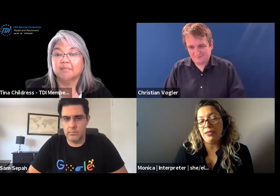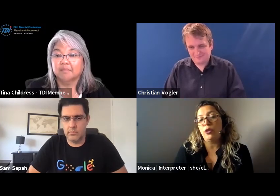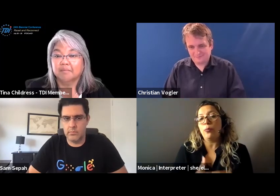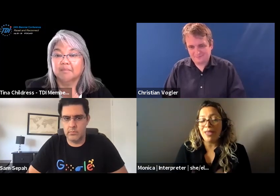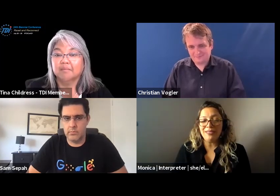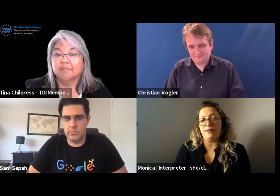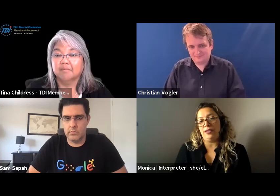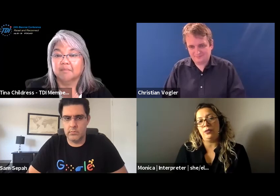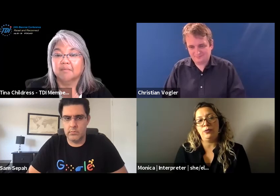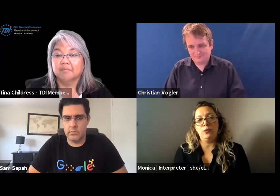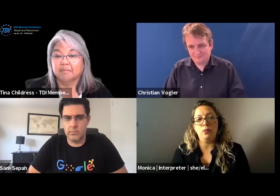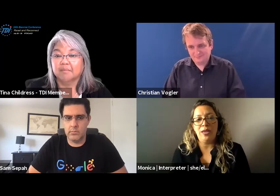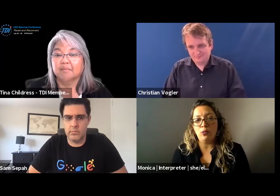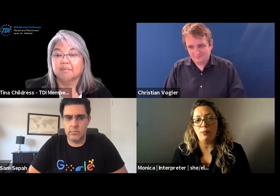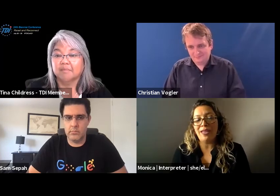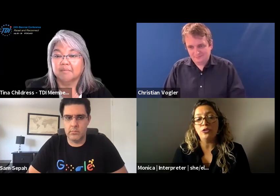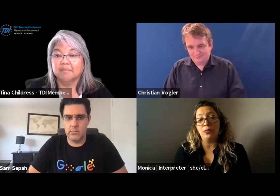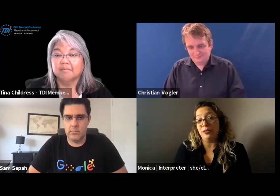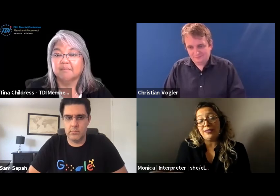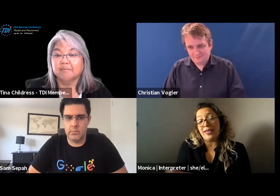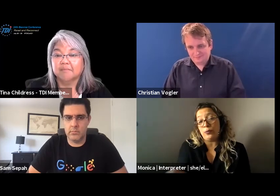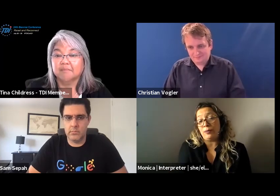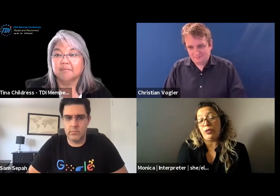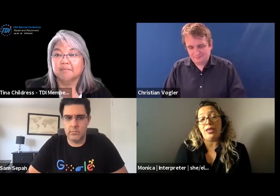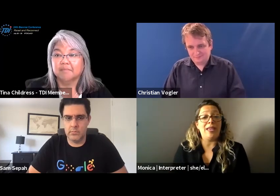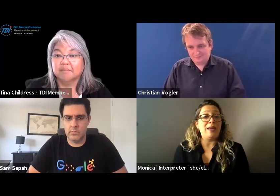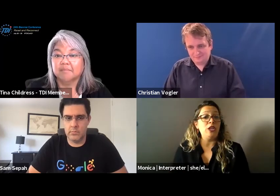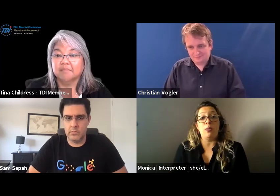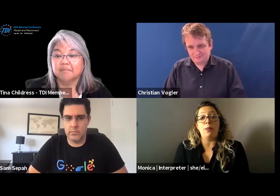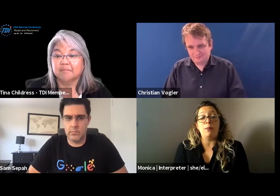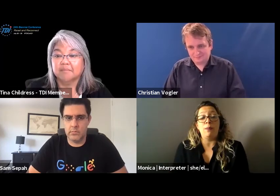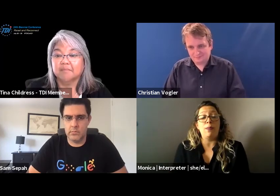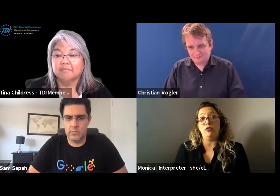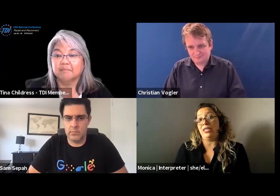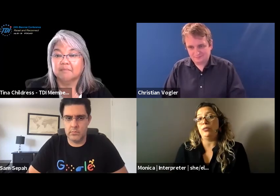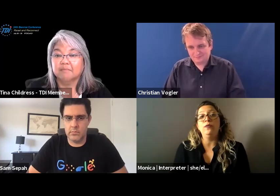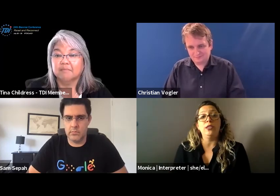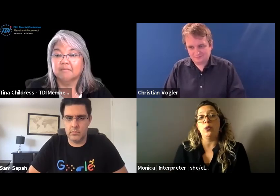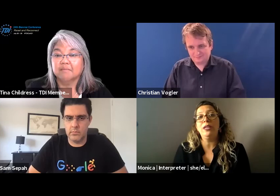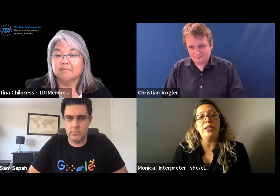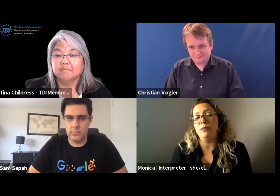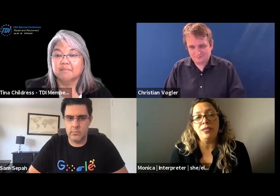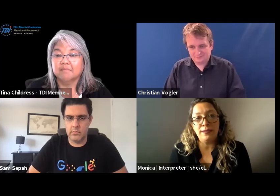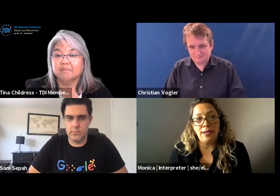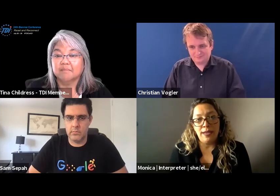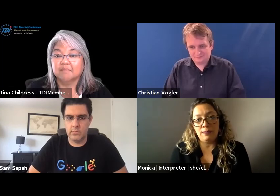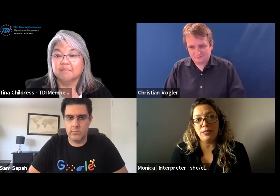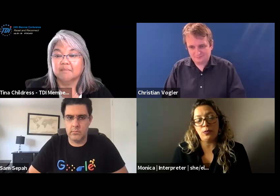The pace of it is also way more manageable. A lot of times when I'm looking at the captioning on the bottom of the screen, it's moving so quickly. I miss what's going